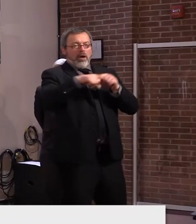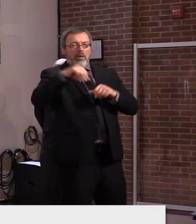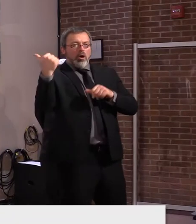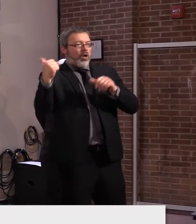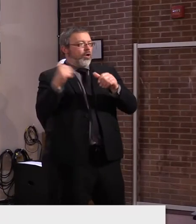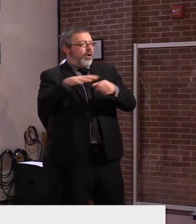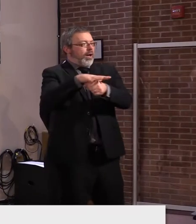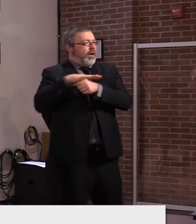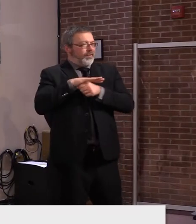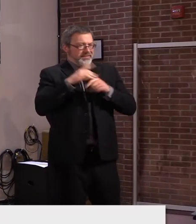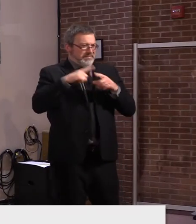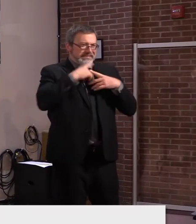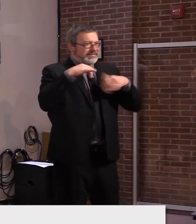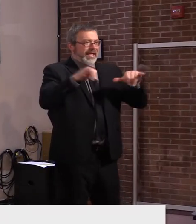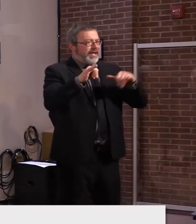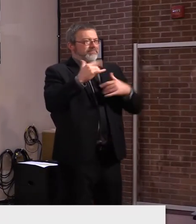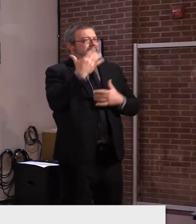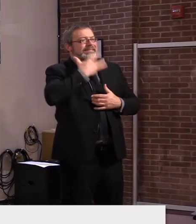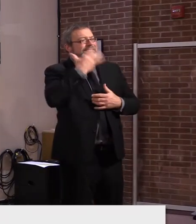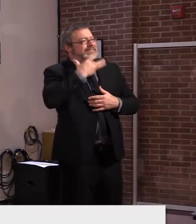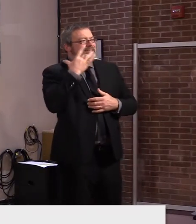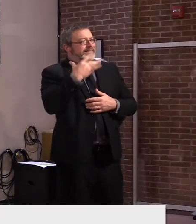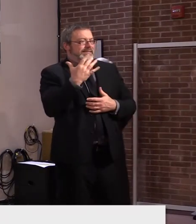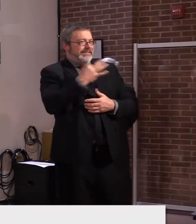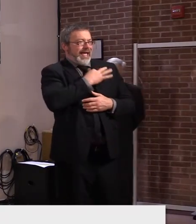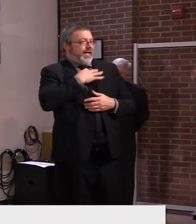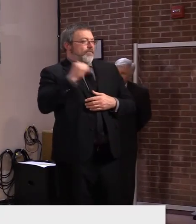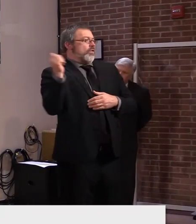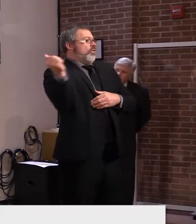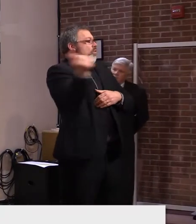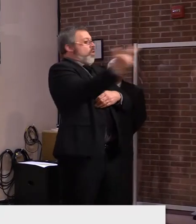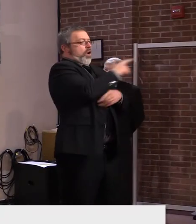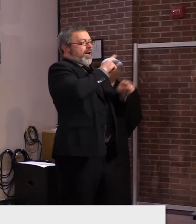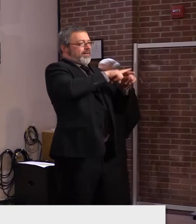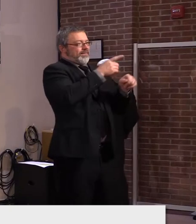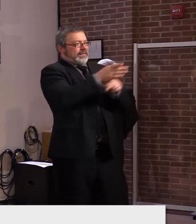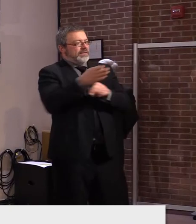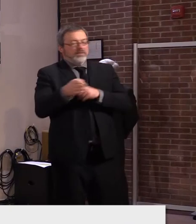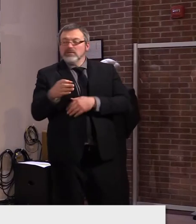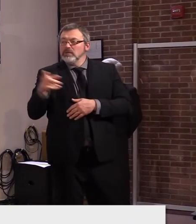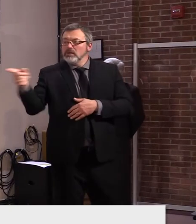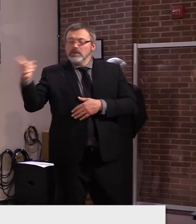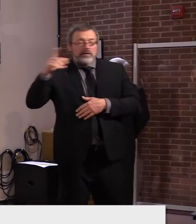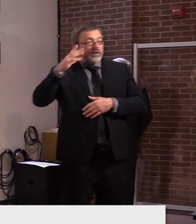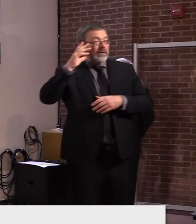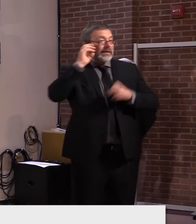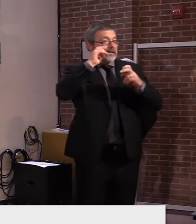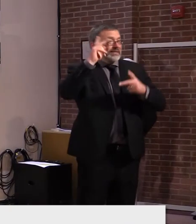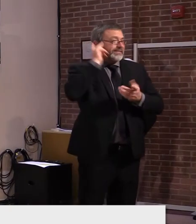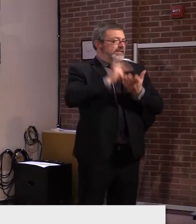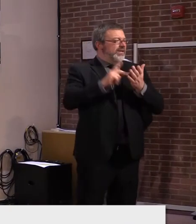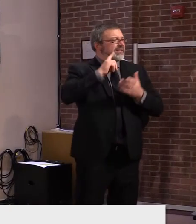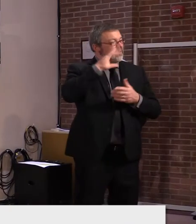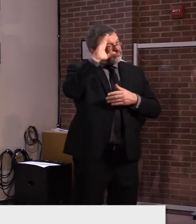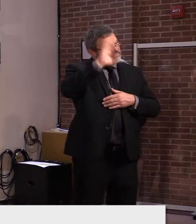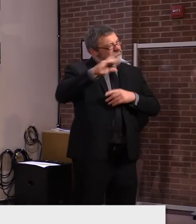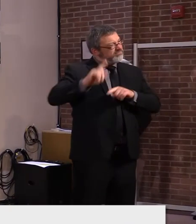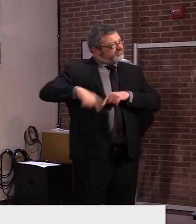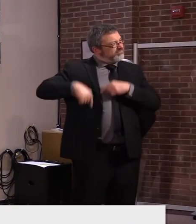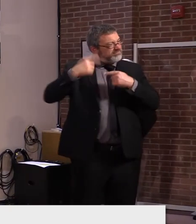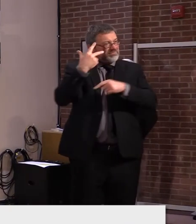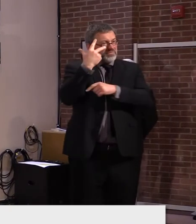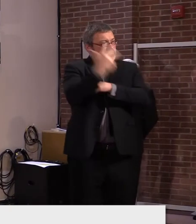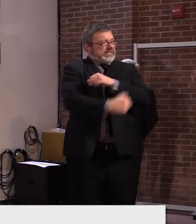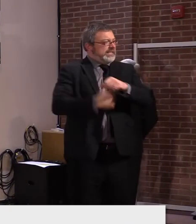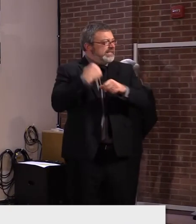Yeah, thanks. No, I mean, we've been at this for 2 years almost now, and my staff have